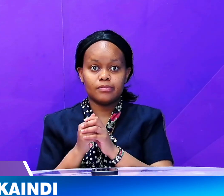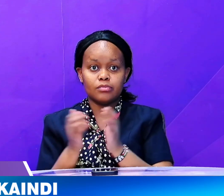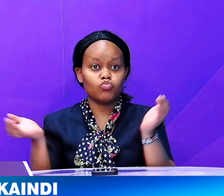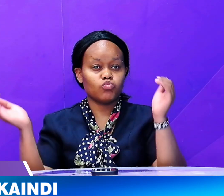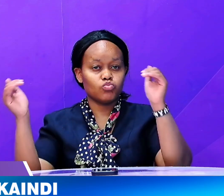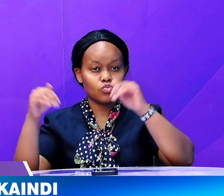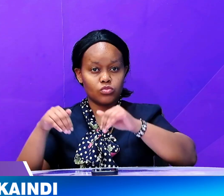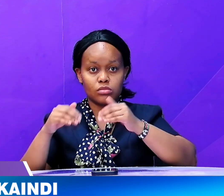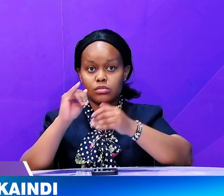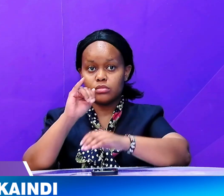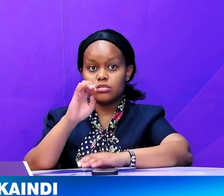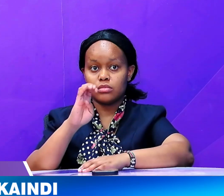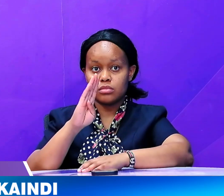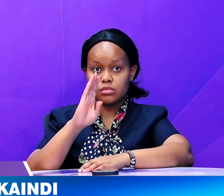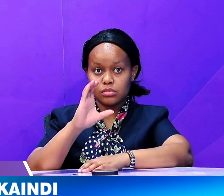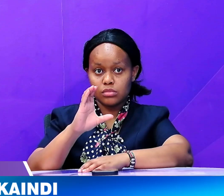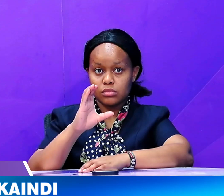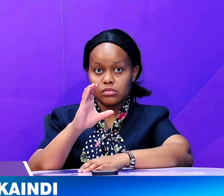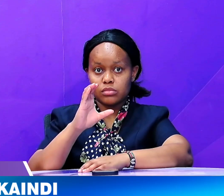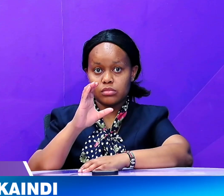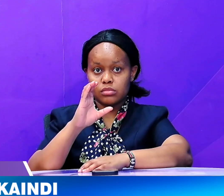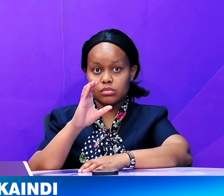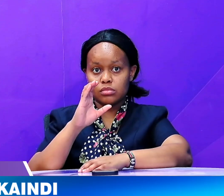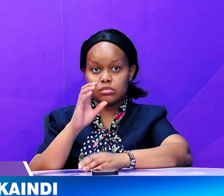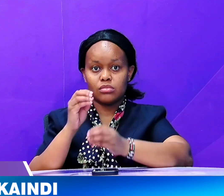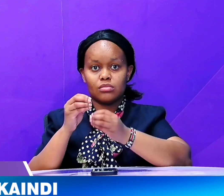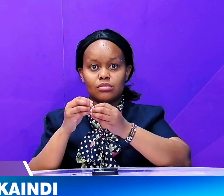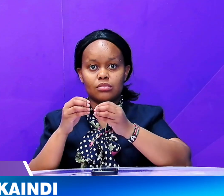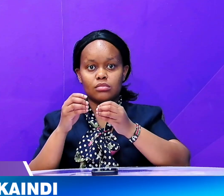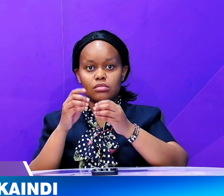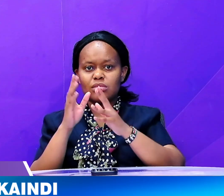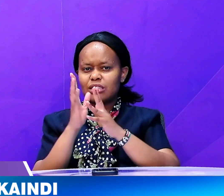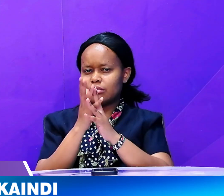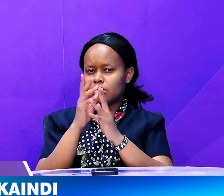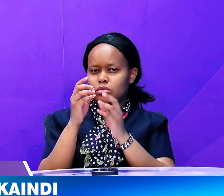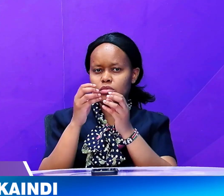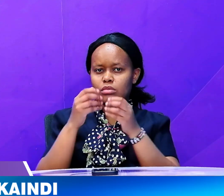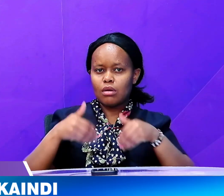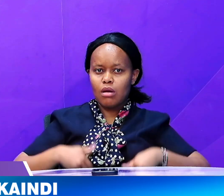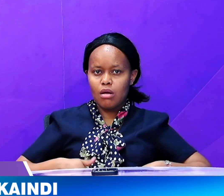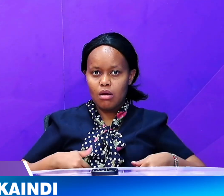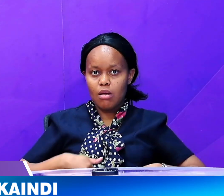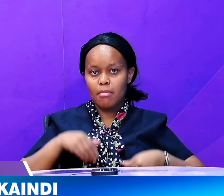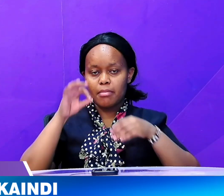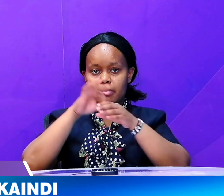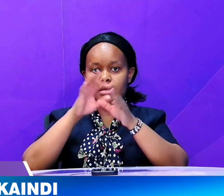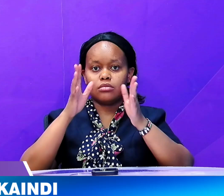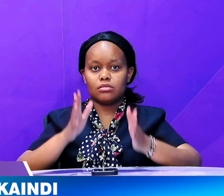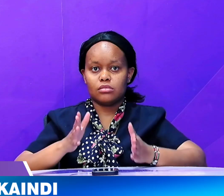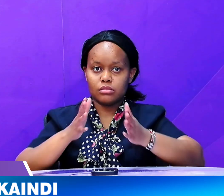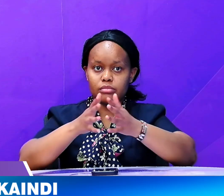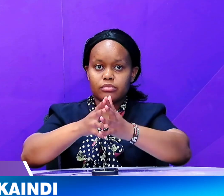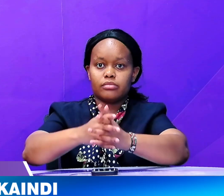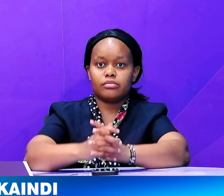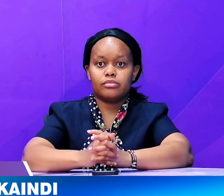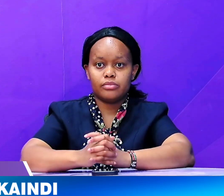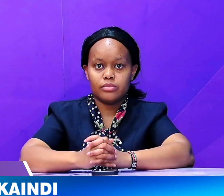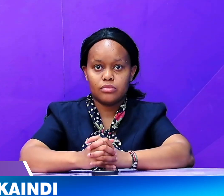of urgent action to minimize disputes and strengthen electoral integrity. Mita also underscored the importance